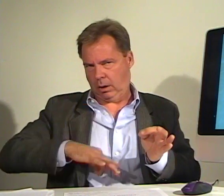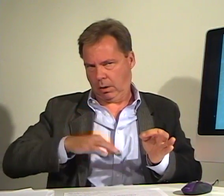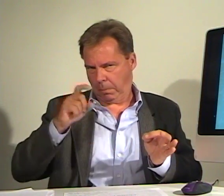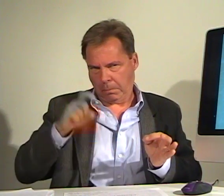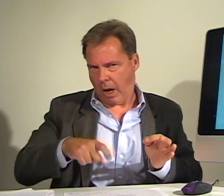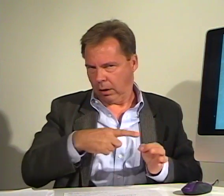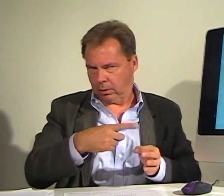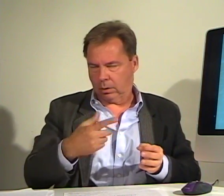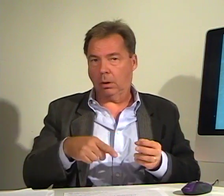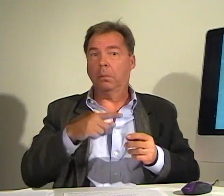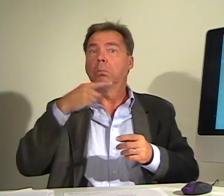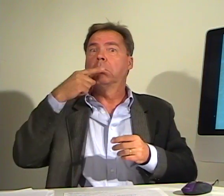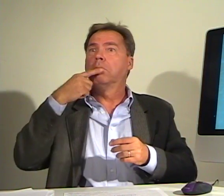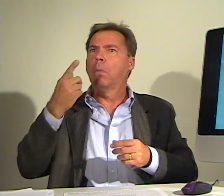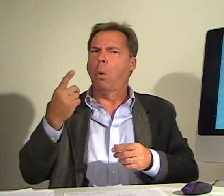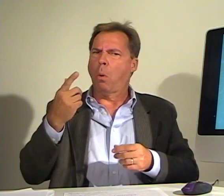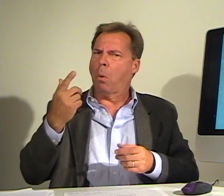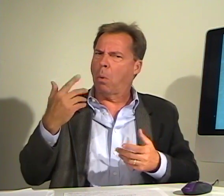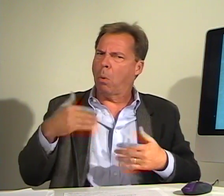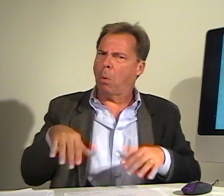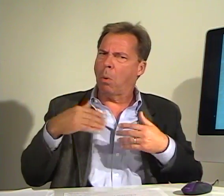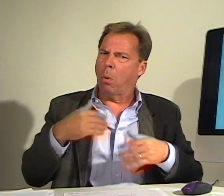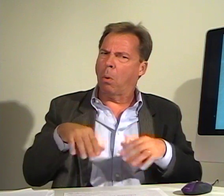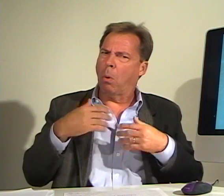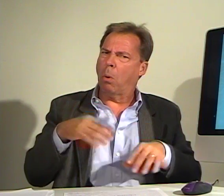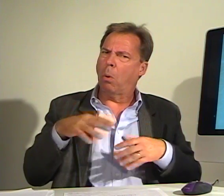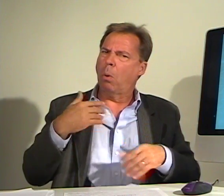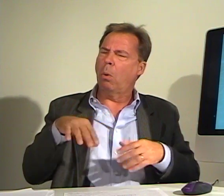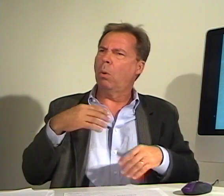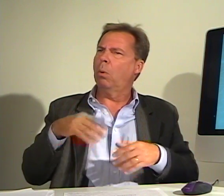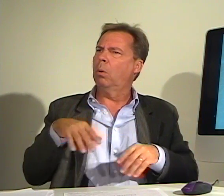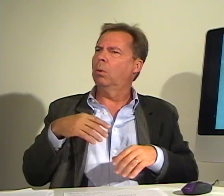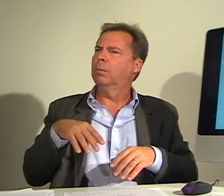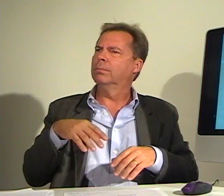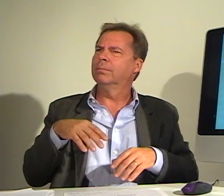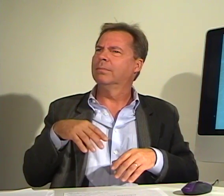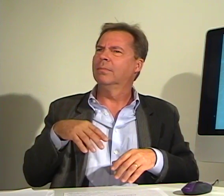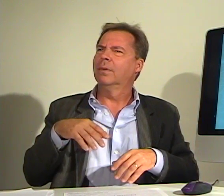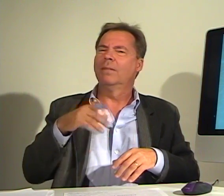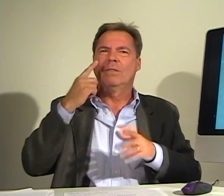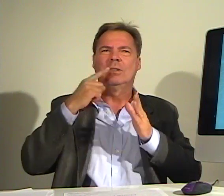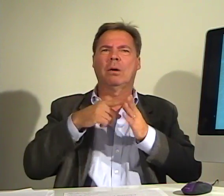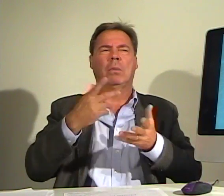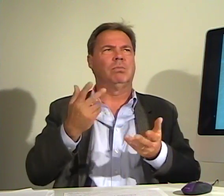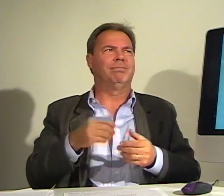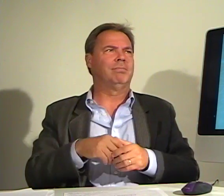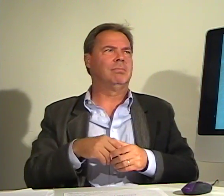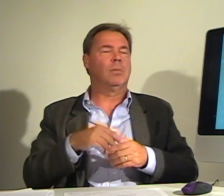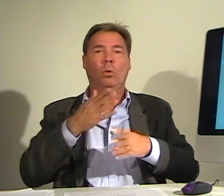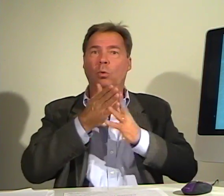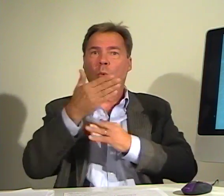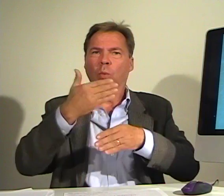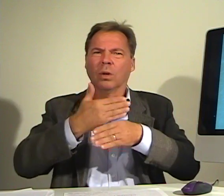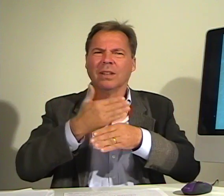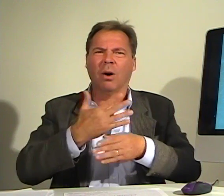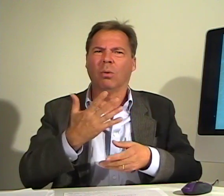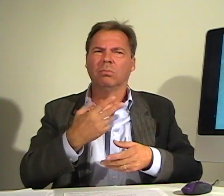And obviously, we know that deaf individuals can benefit from American Sign Language, but also hearing individuals can